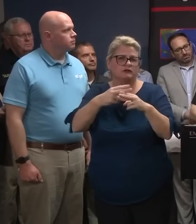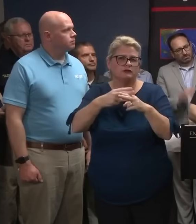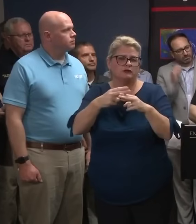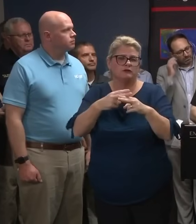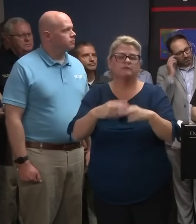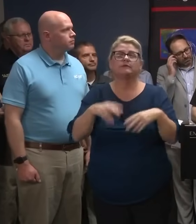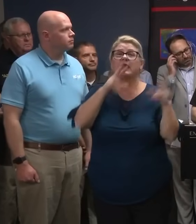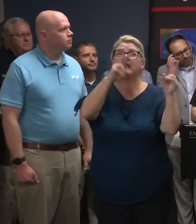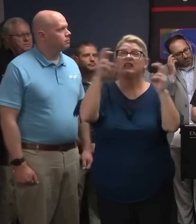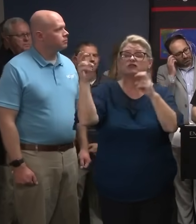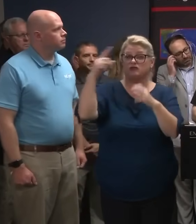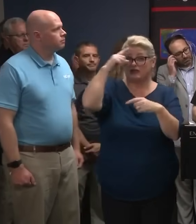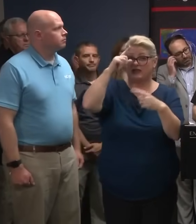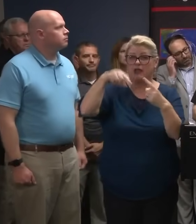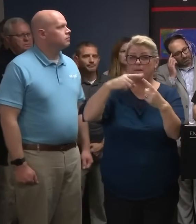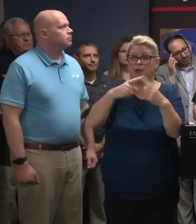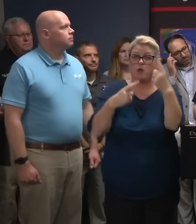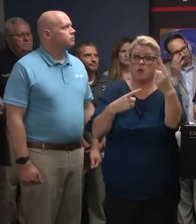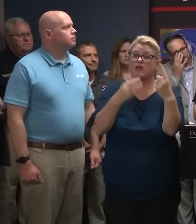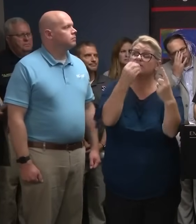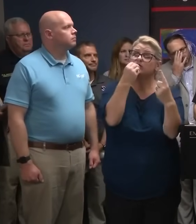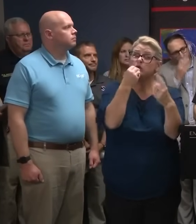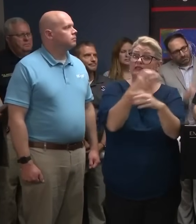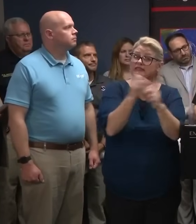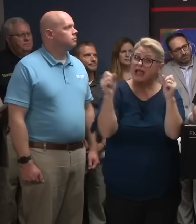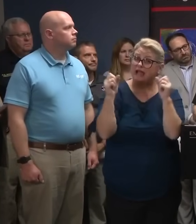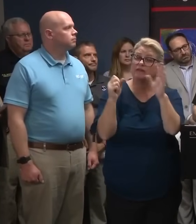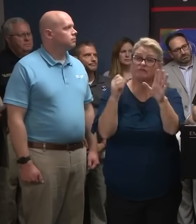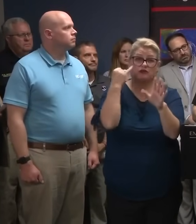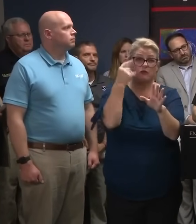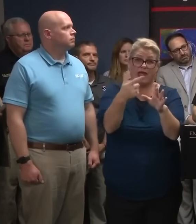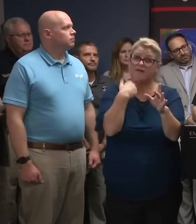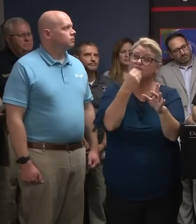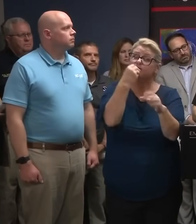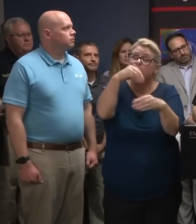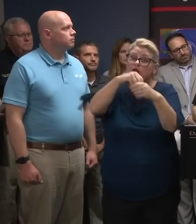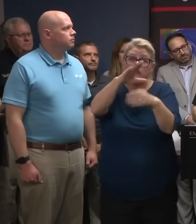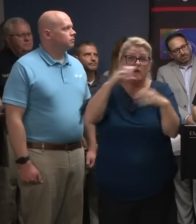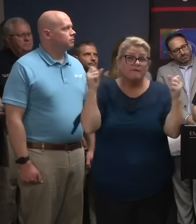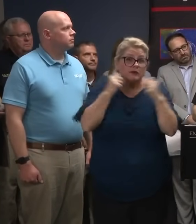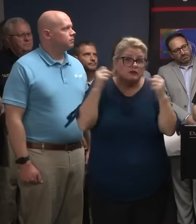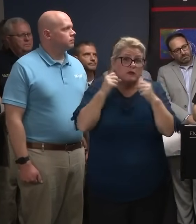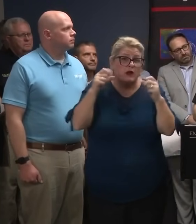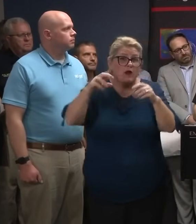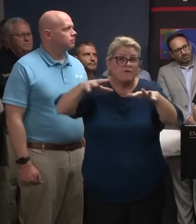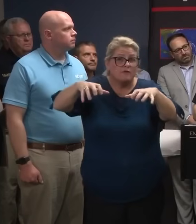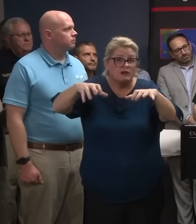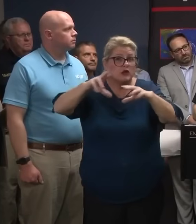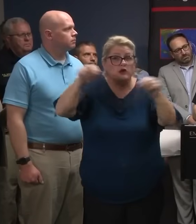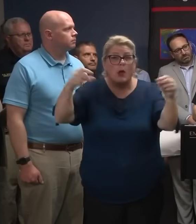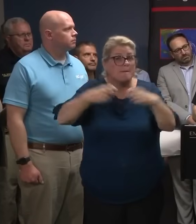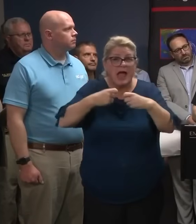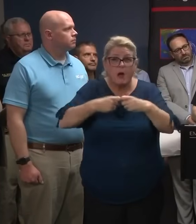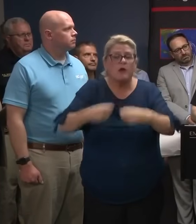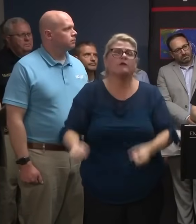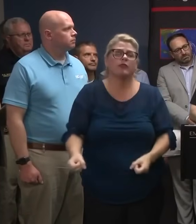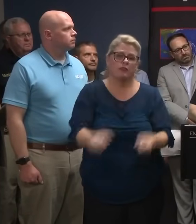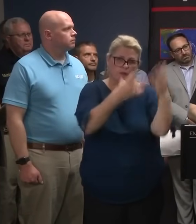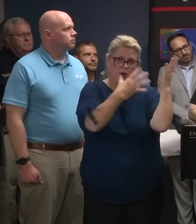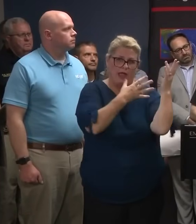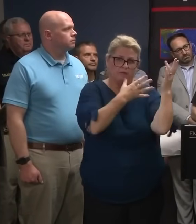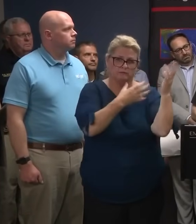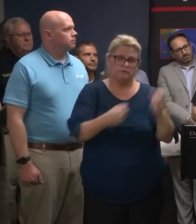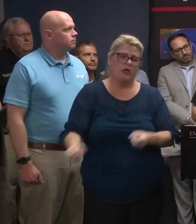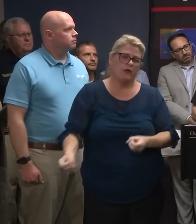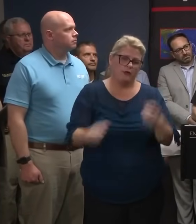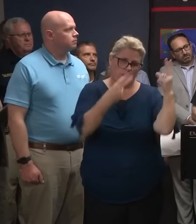health issues to be thinking about. One is food safety. If you have food in a refrigerator or a freezer without power, it's time to throw it out.